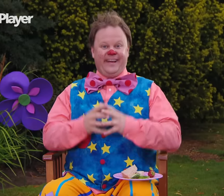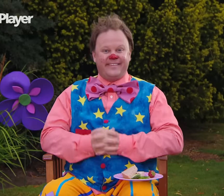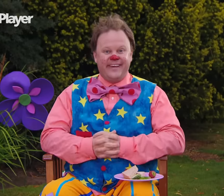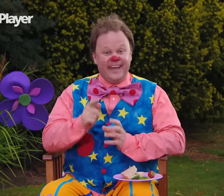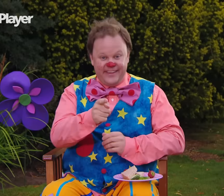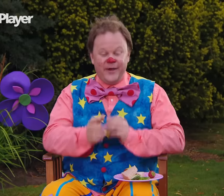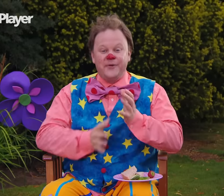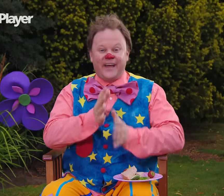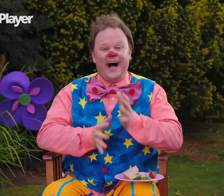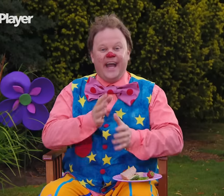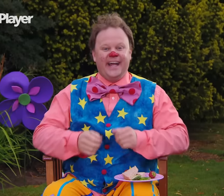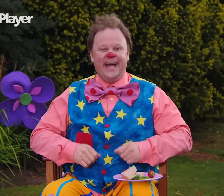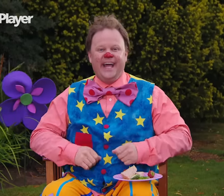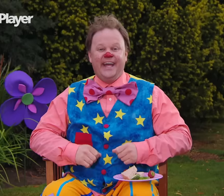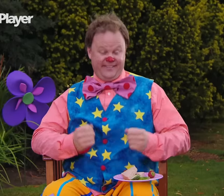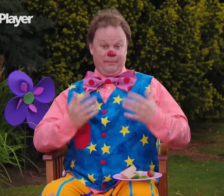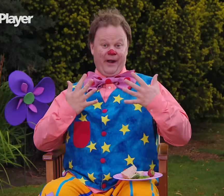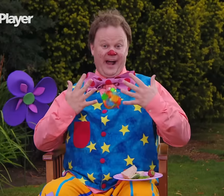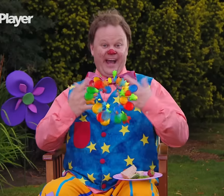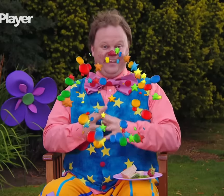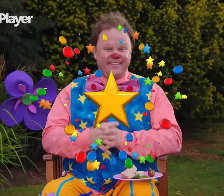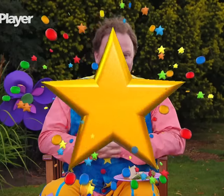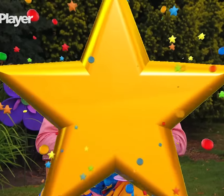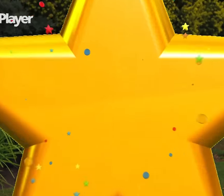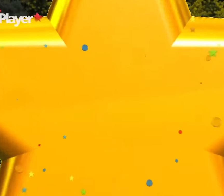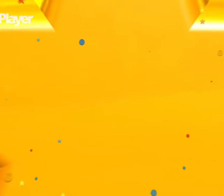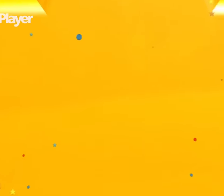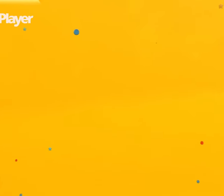Surprise! You sign! Surprise!